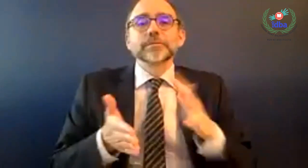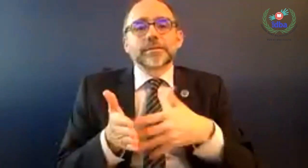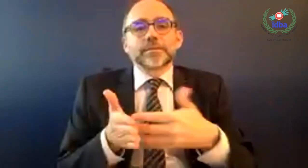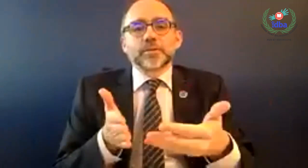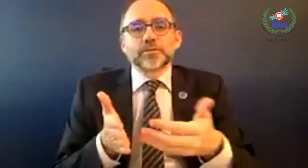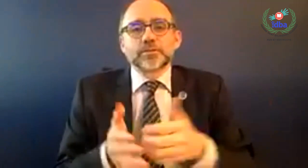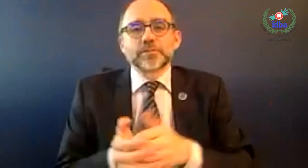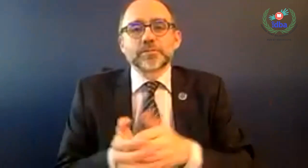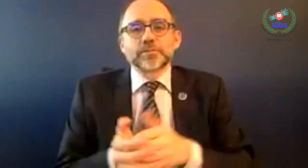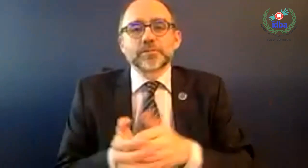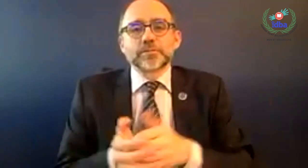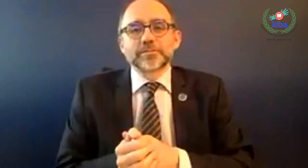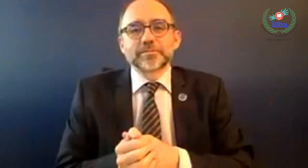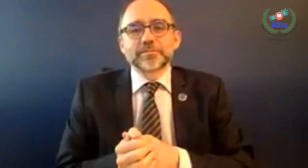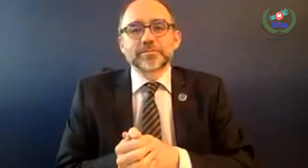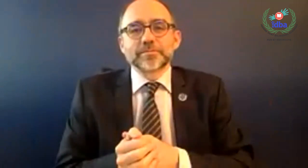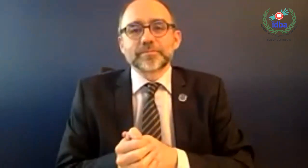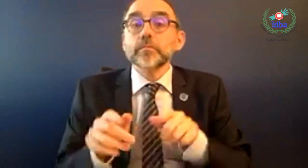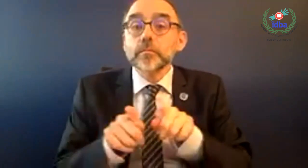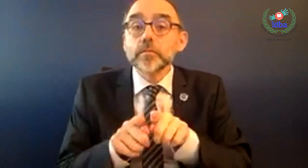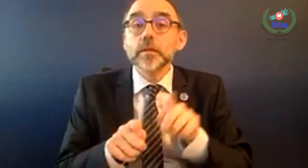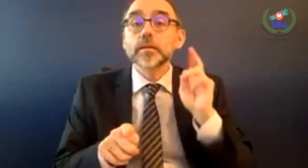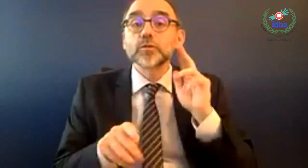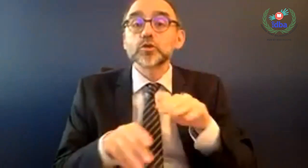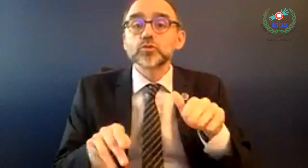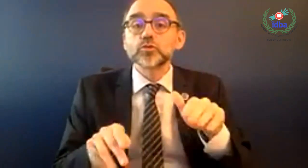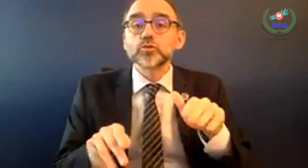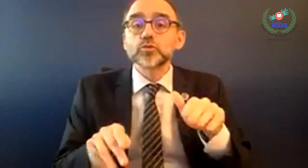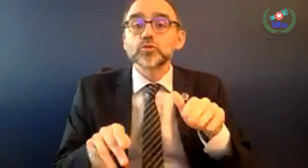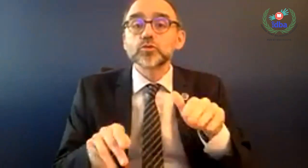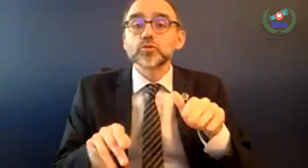has. So for deaf children, it is sign language.